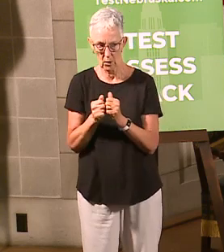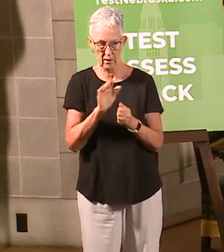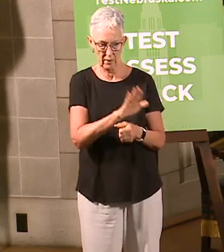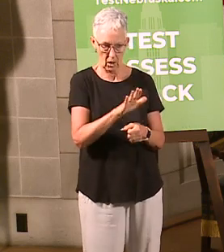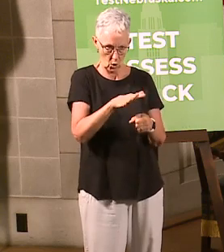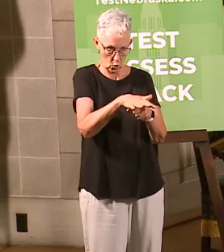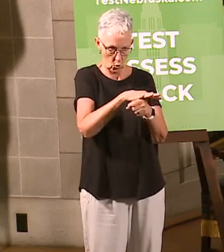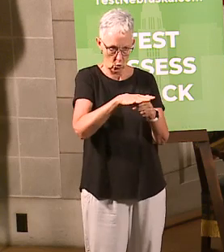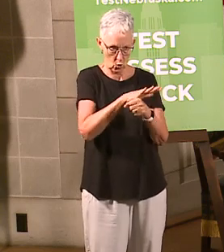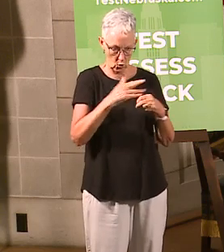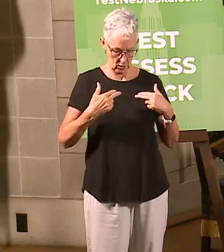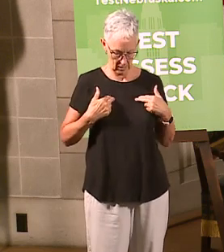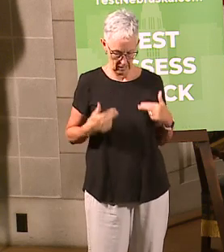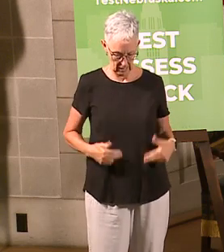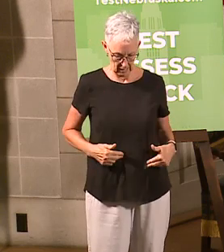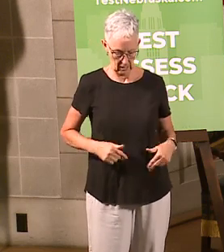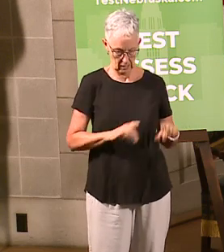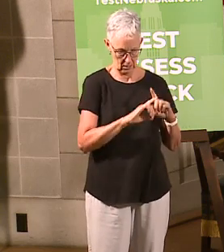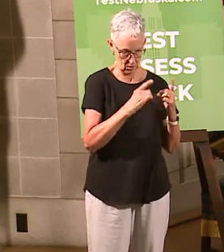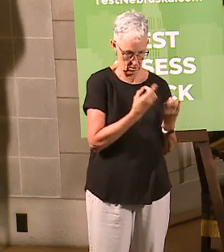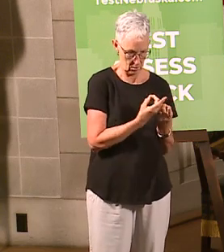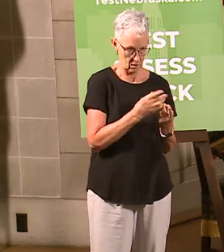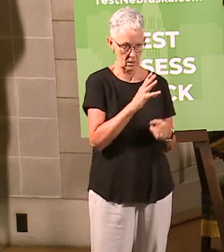and external partners,